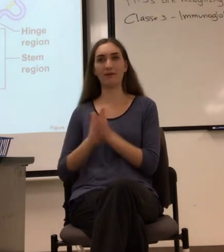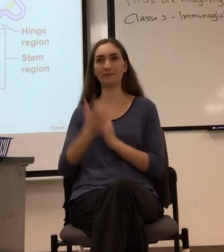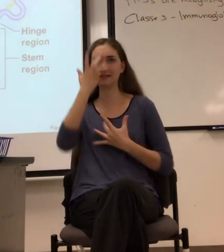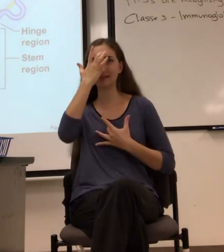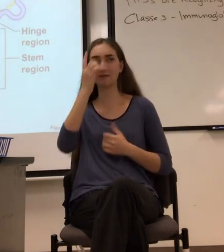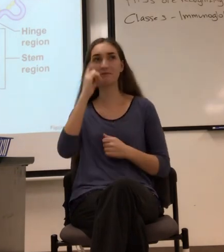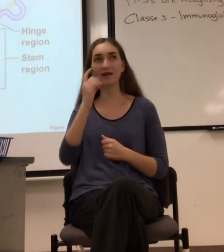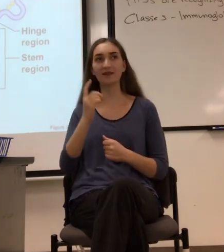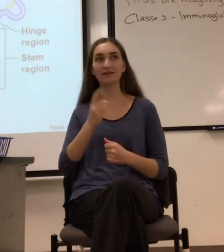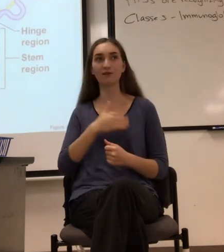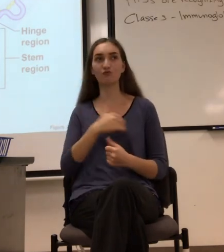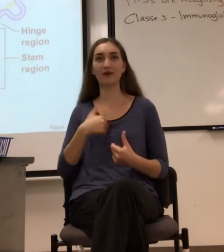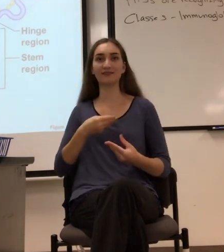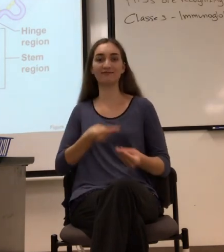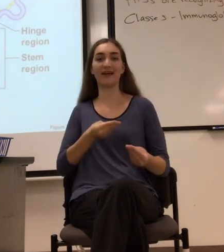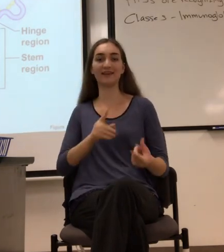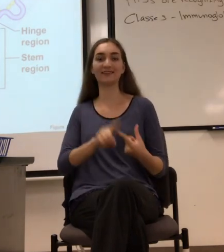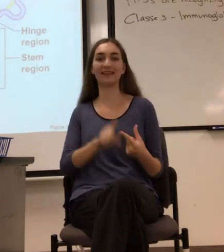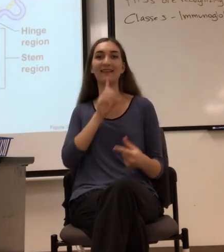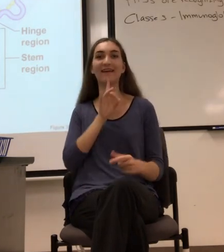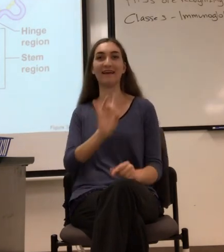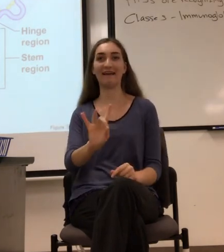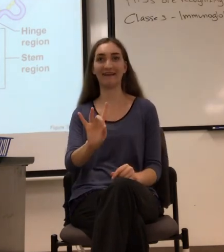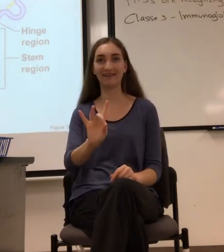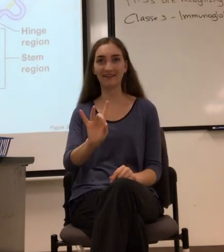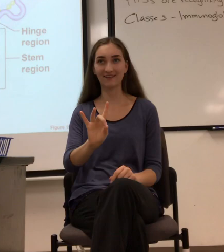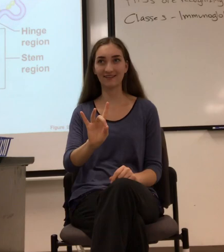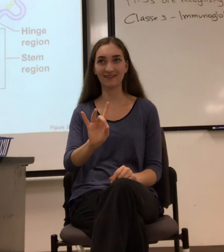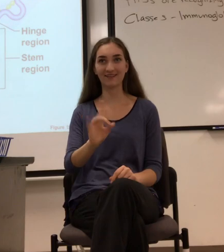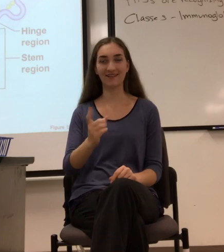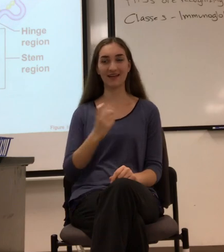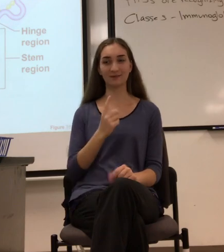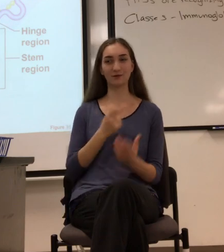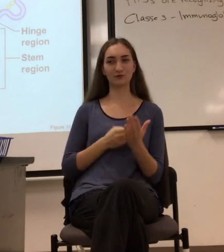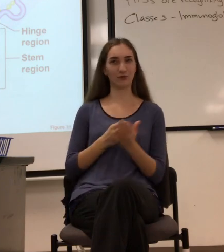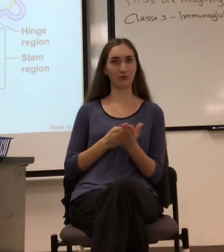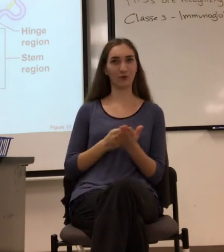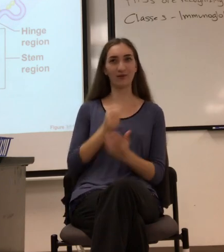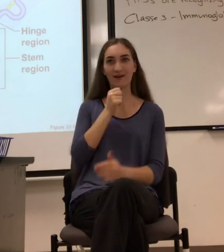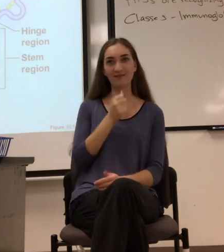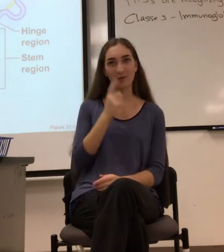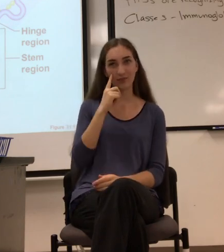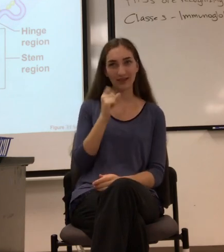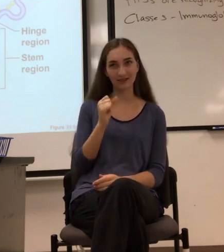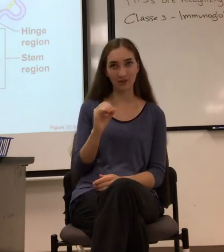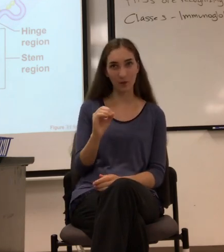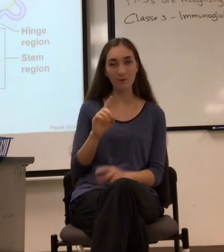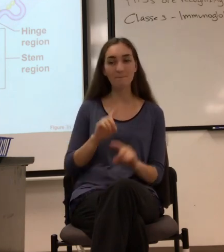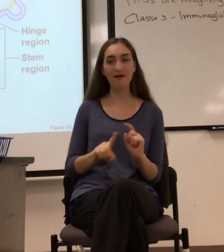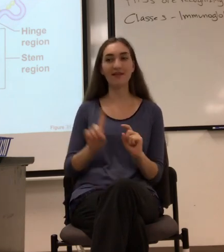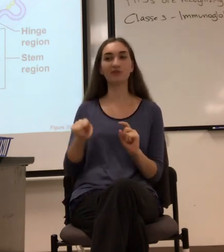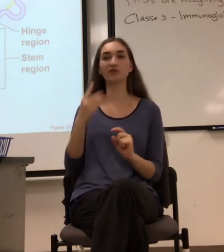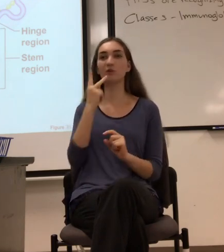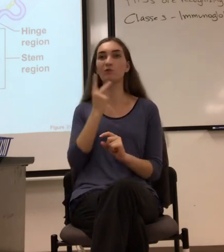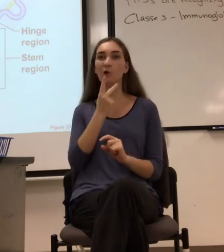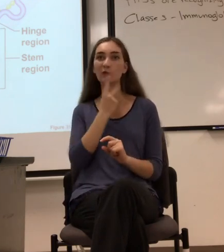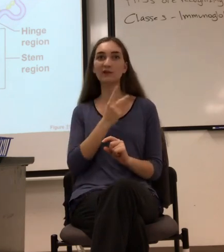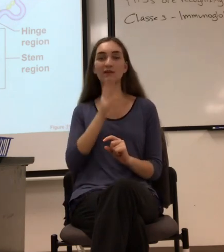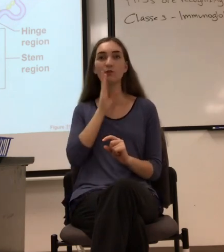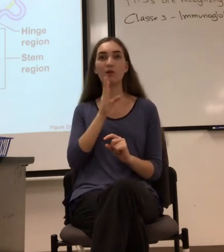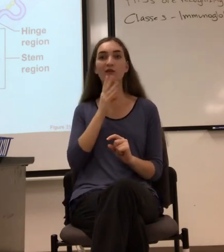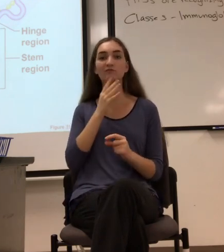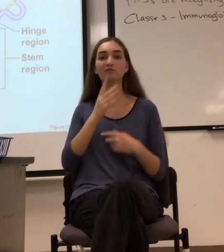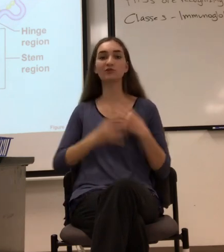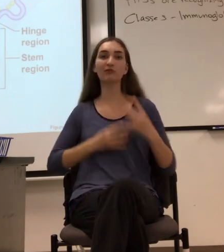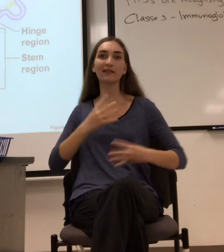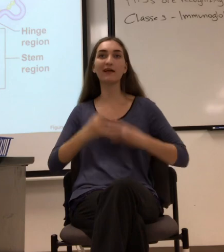they're breastfed till they're 8. Ask me if that's true. I don't think it is. These are just proteins that circulate. I think they could last